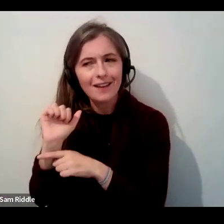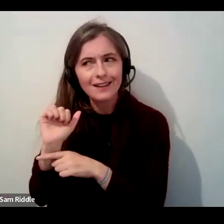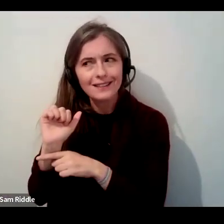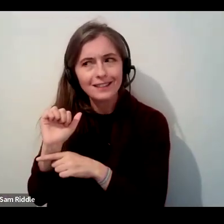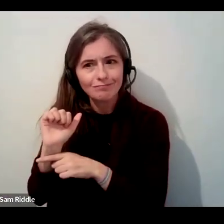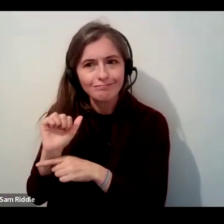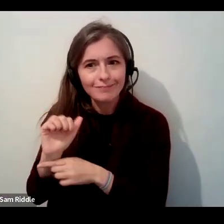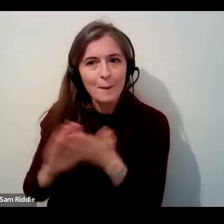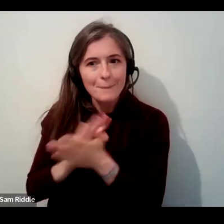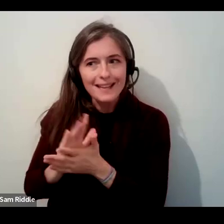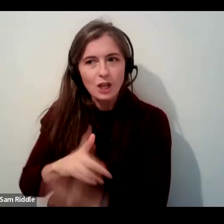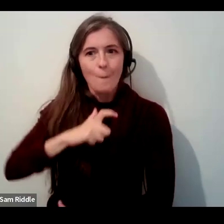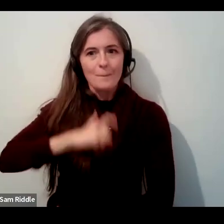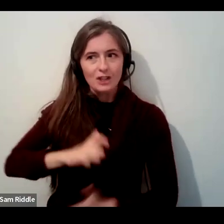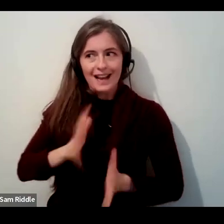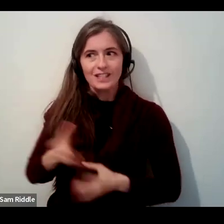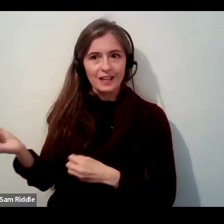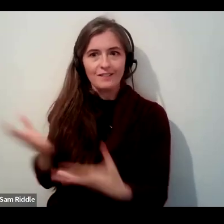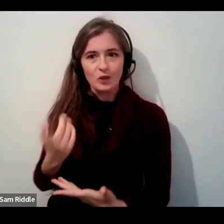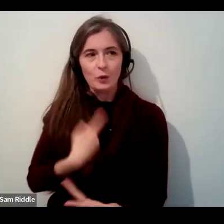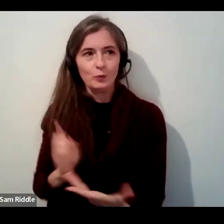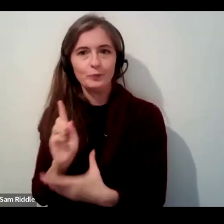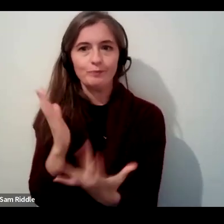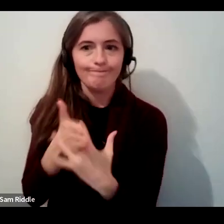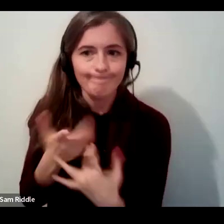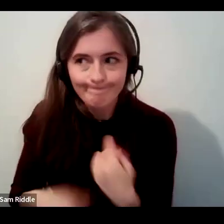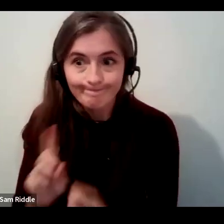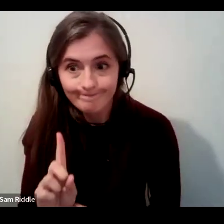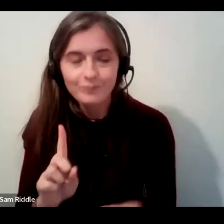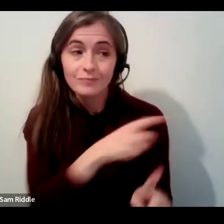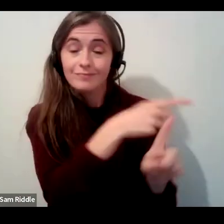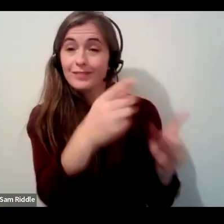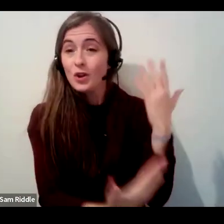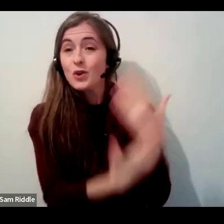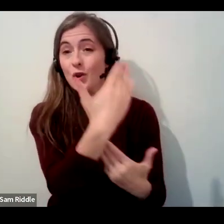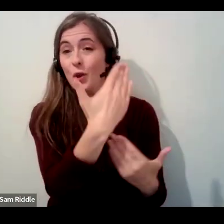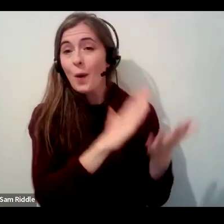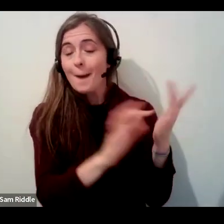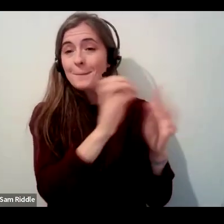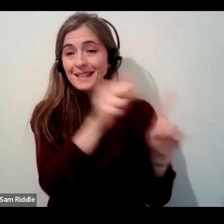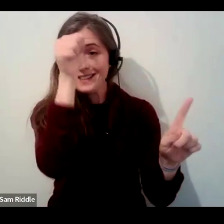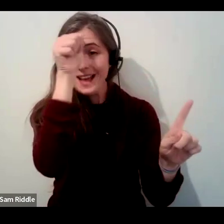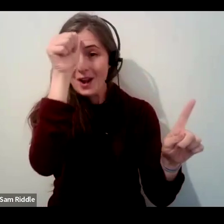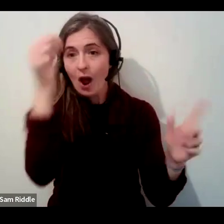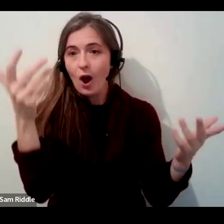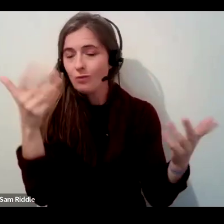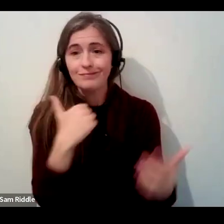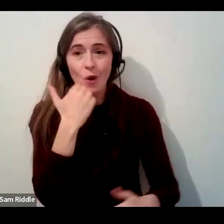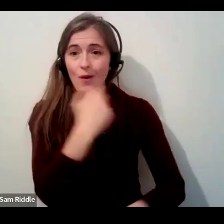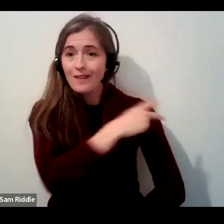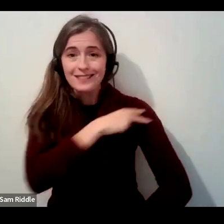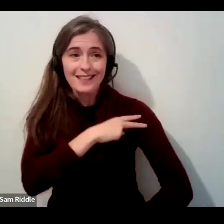going to need people to deliver it. And one thing that is widely known, even amongst all the new MPs that have come in, will be the massive understaffing